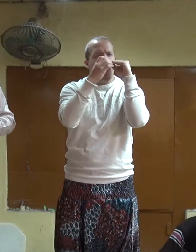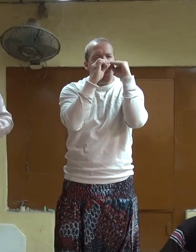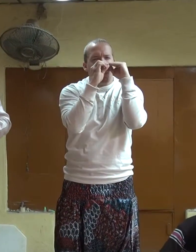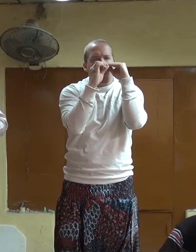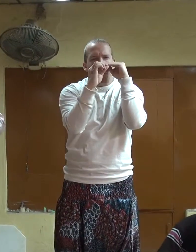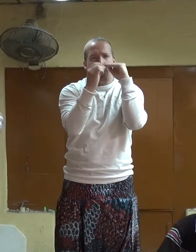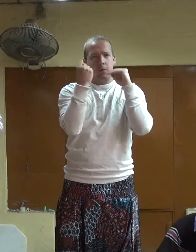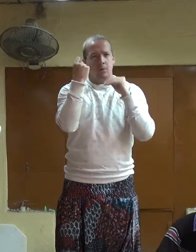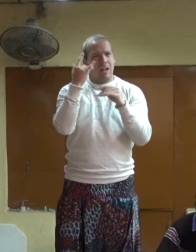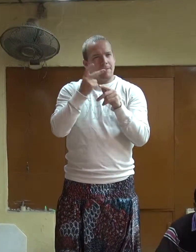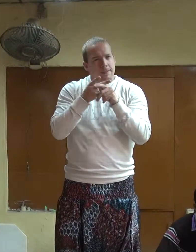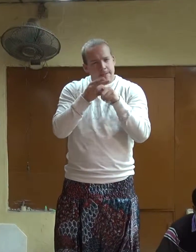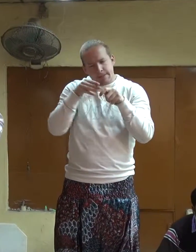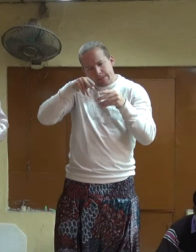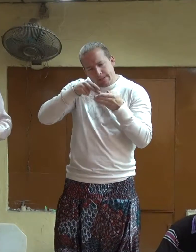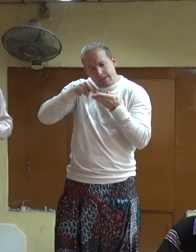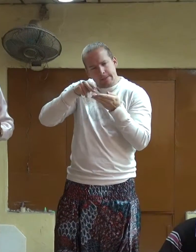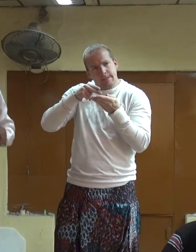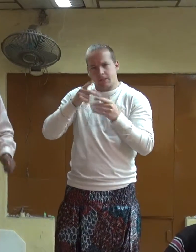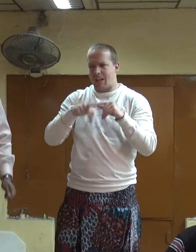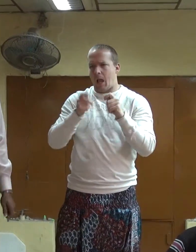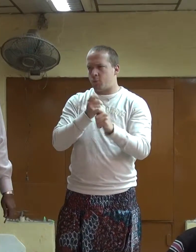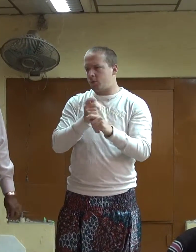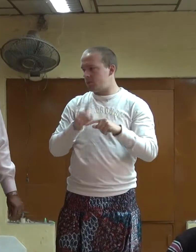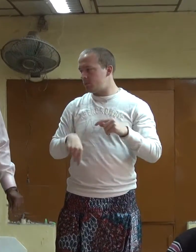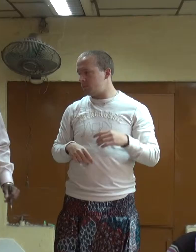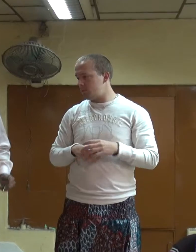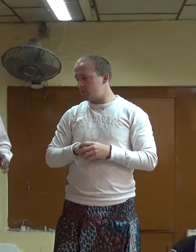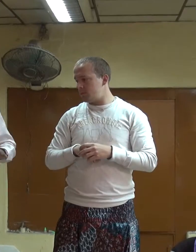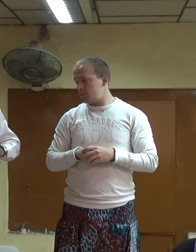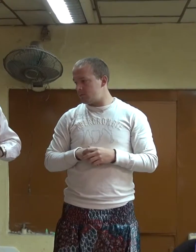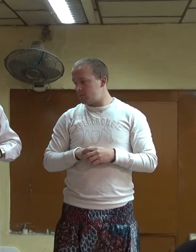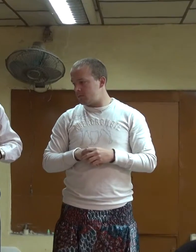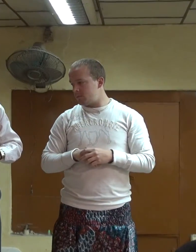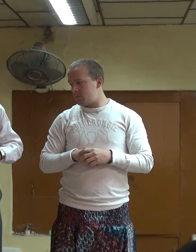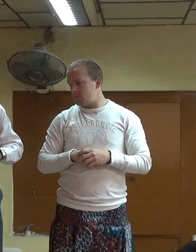This camping is